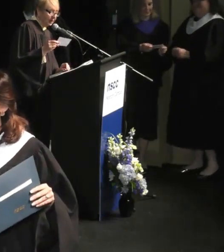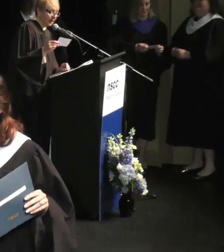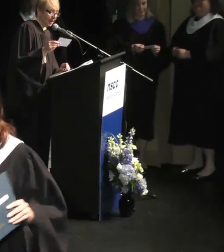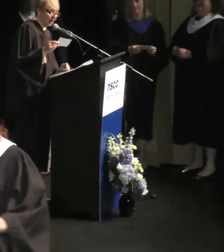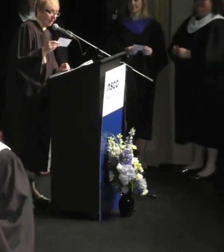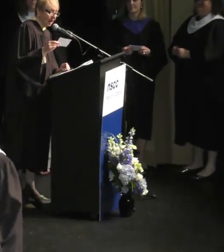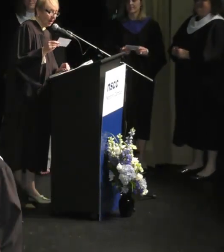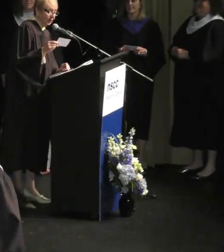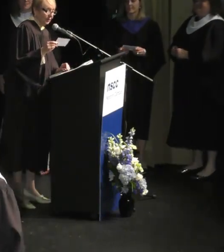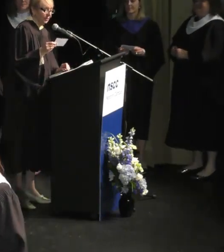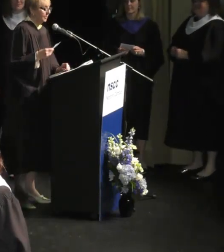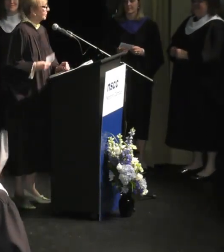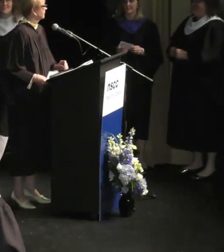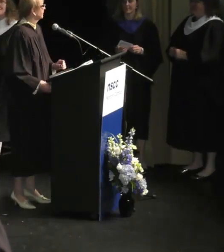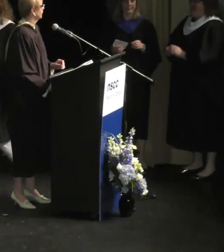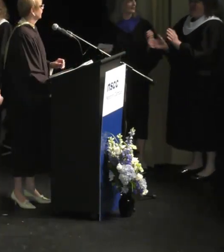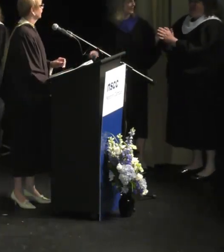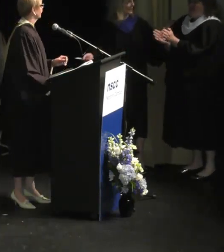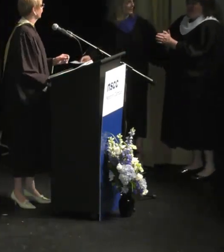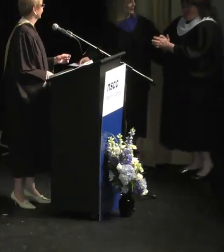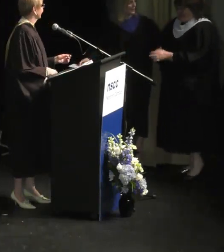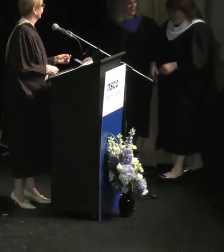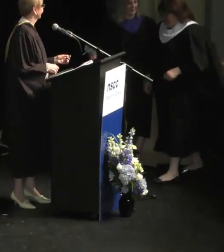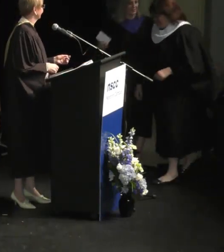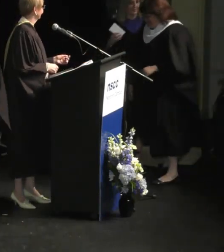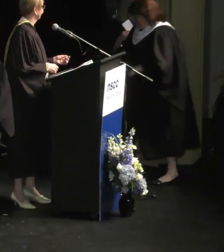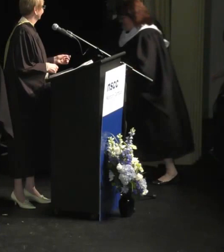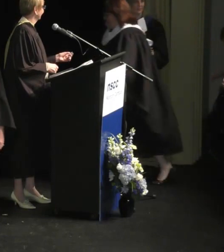Kim Martell, honors.